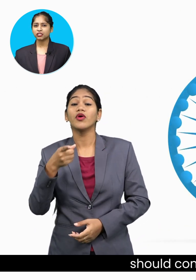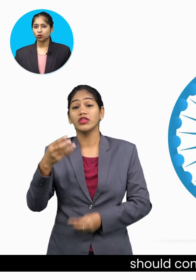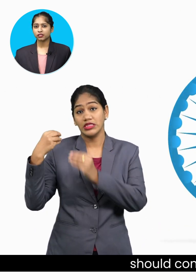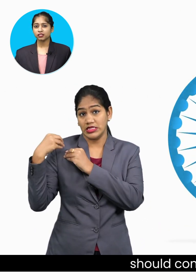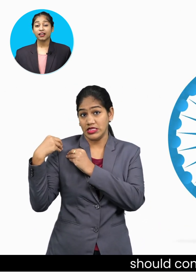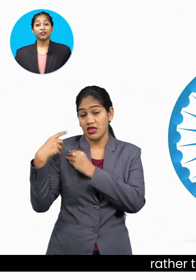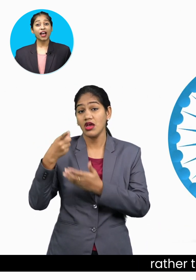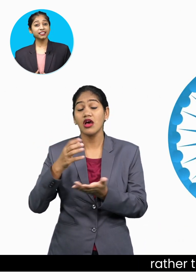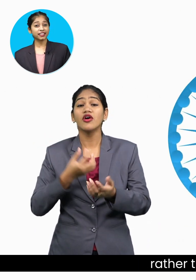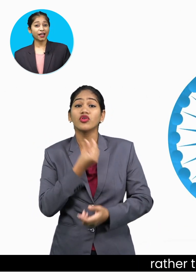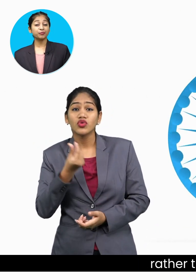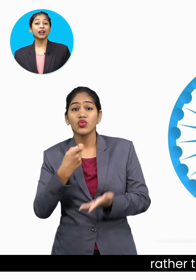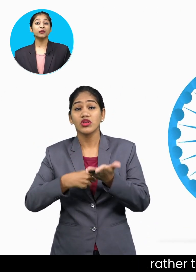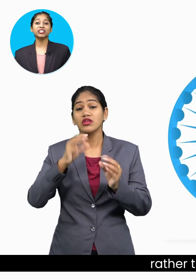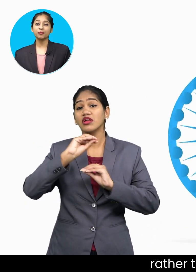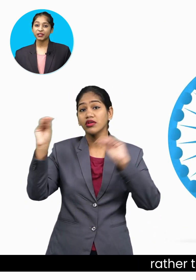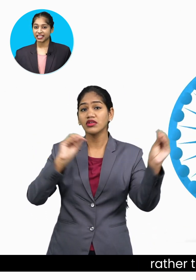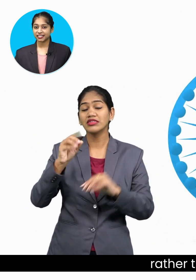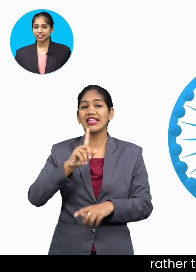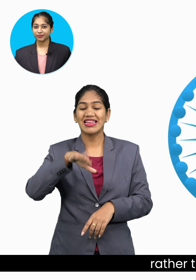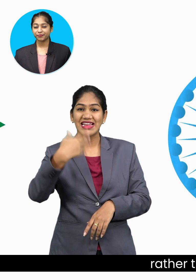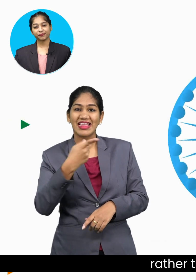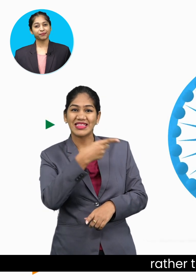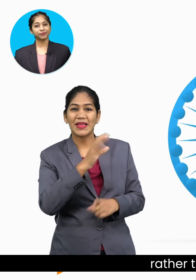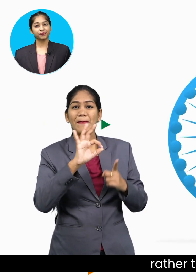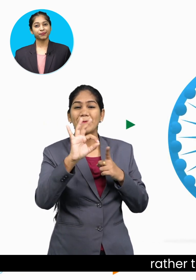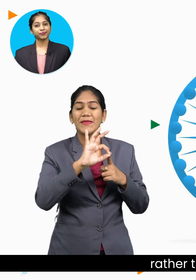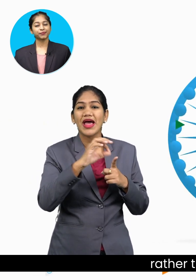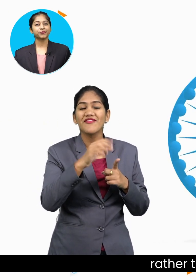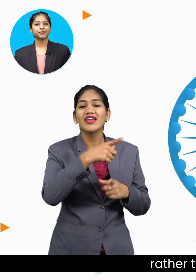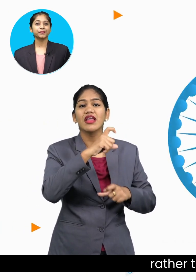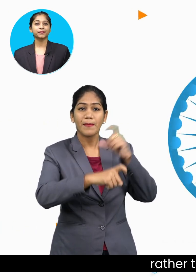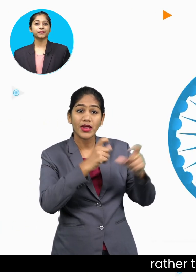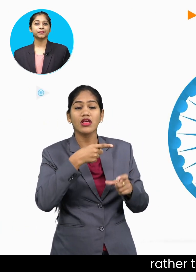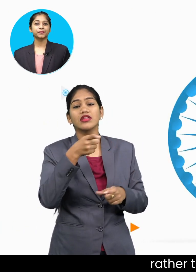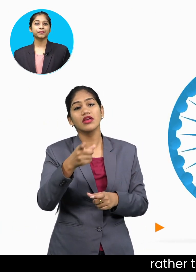the resources rather than private companies.